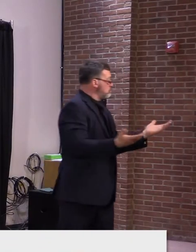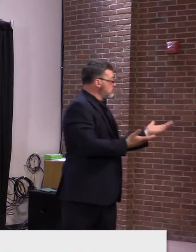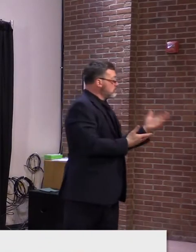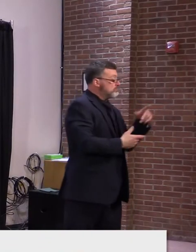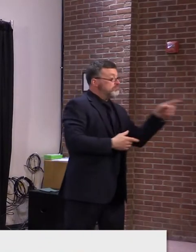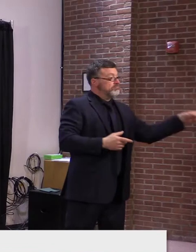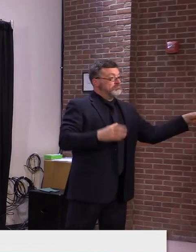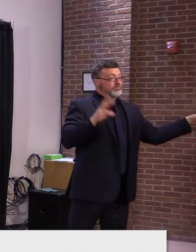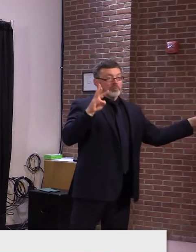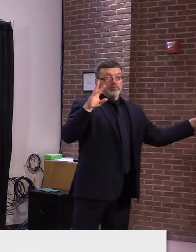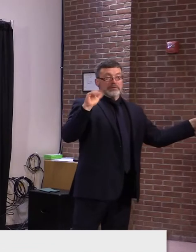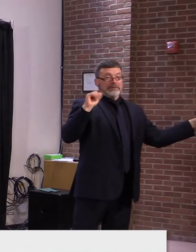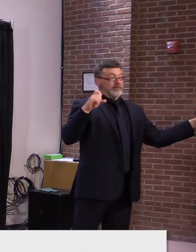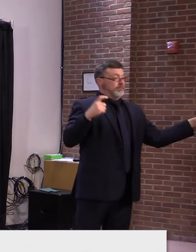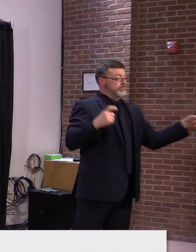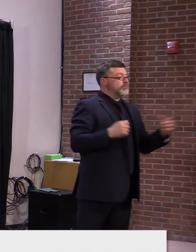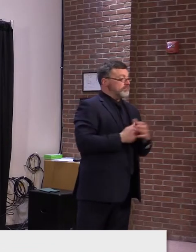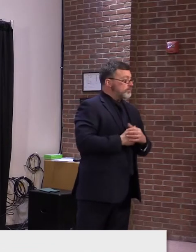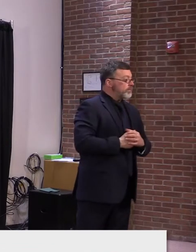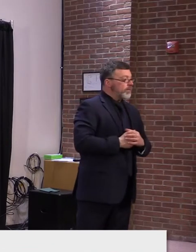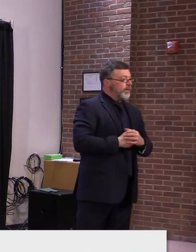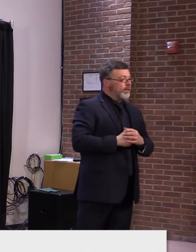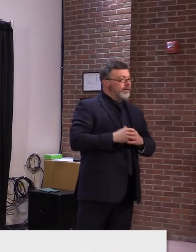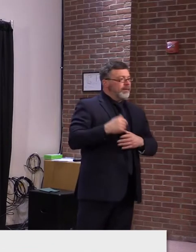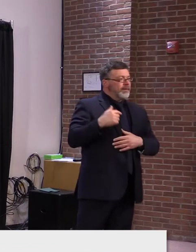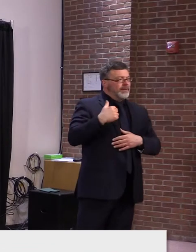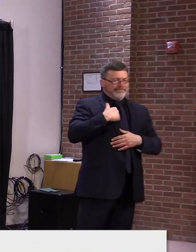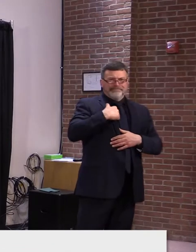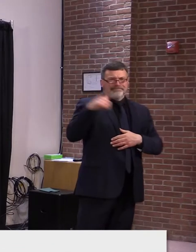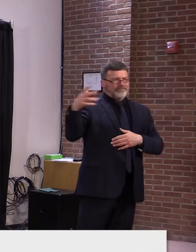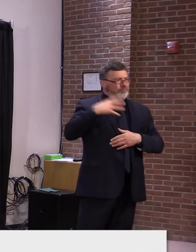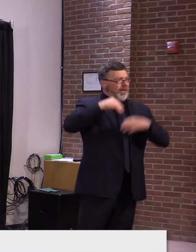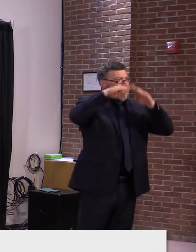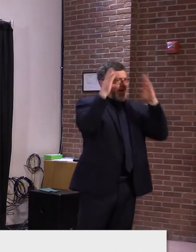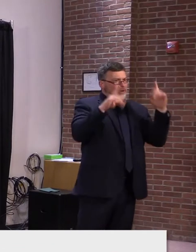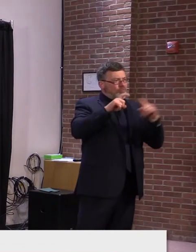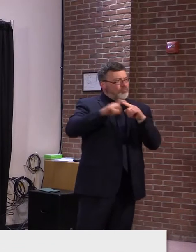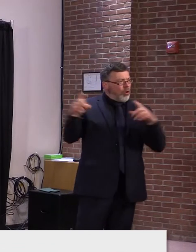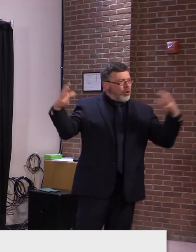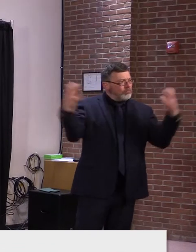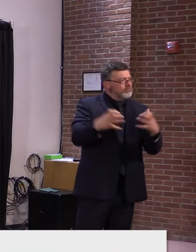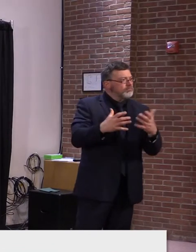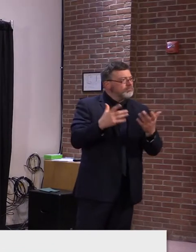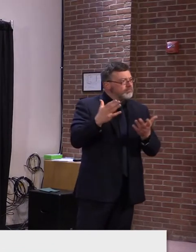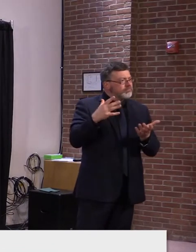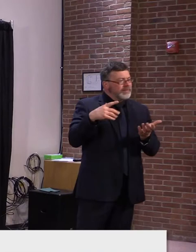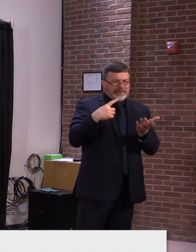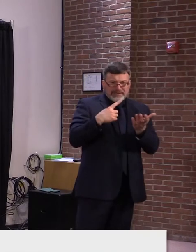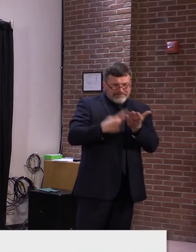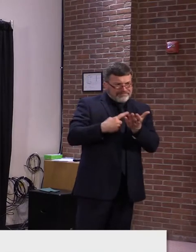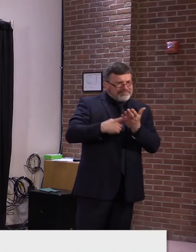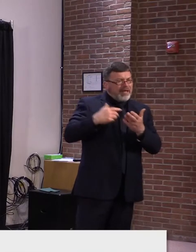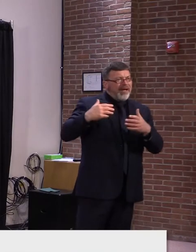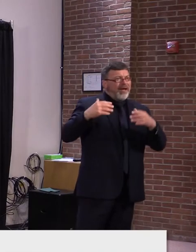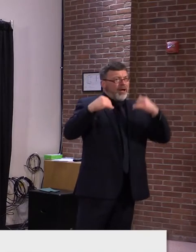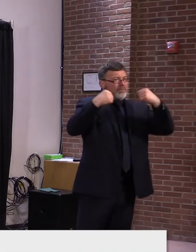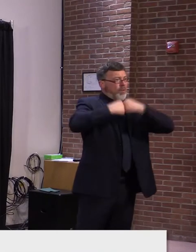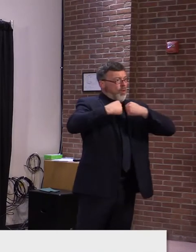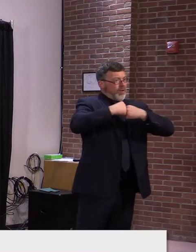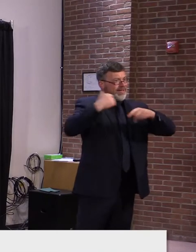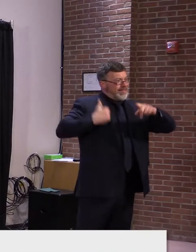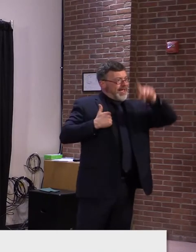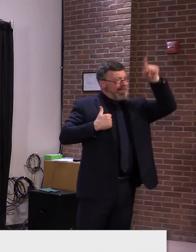Governor, on the White House call, was there any discussion about the Canadian border and potentially a timeline of opening it up without